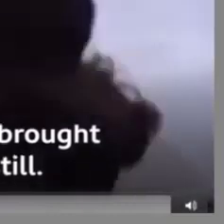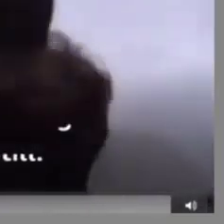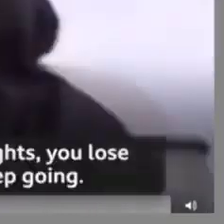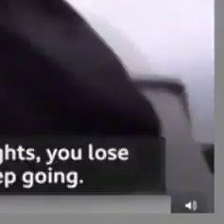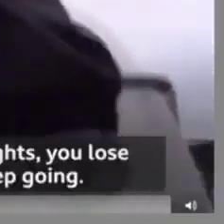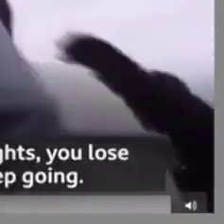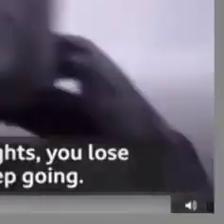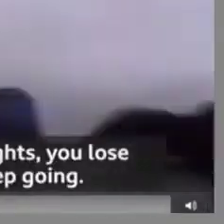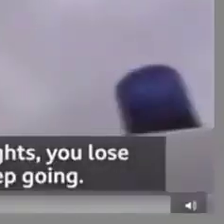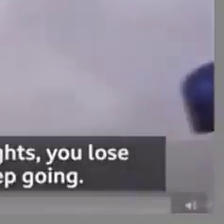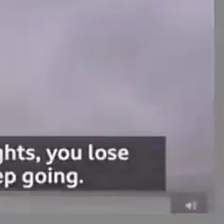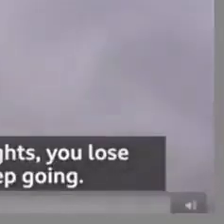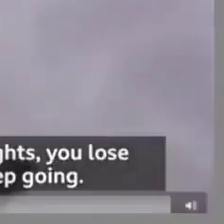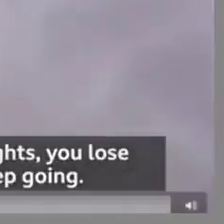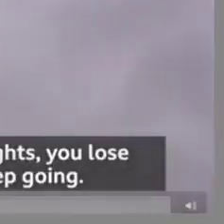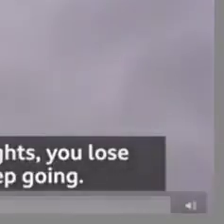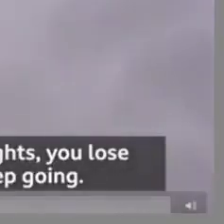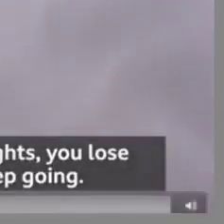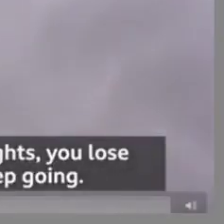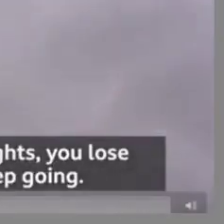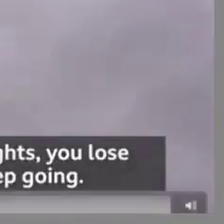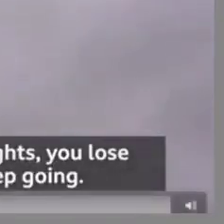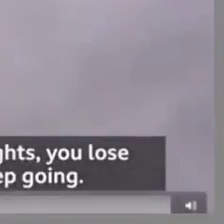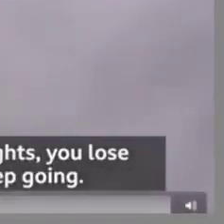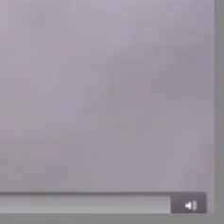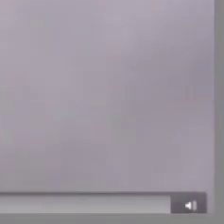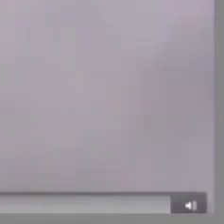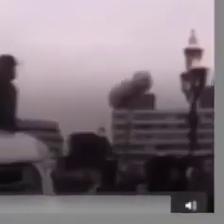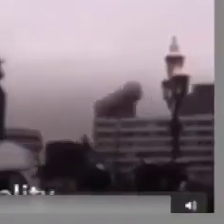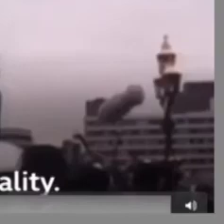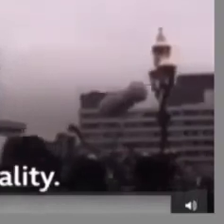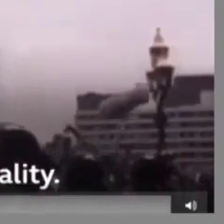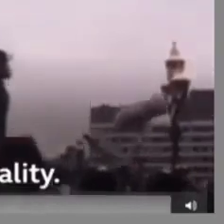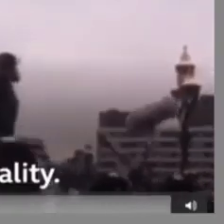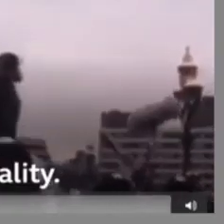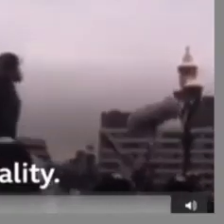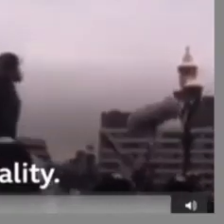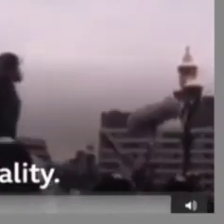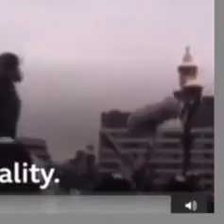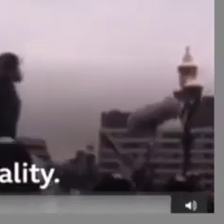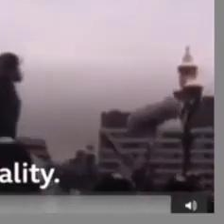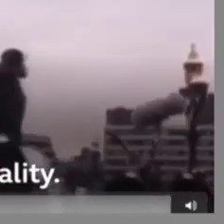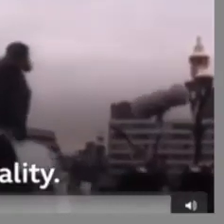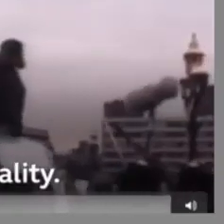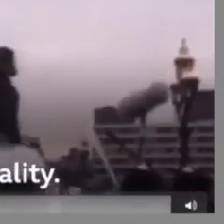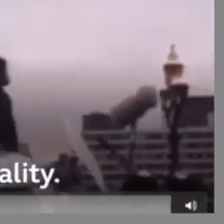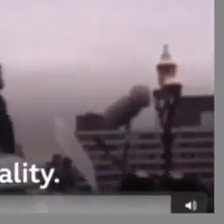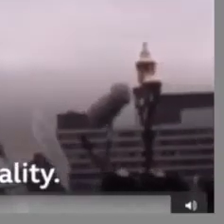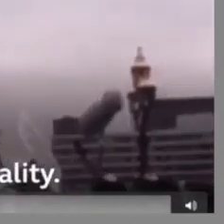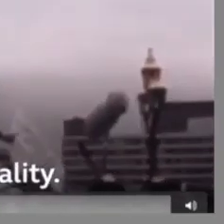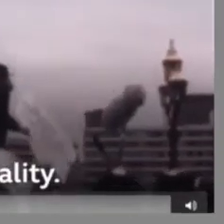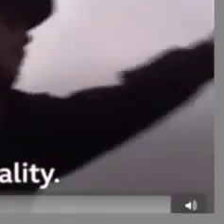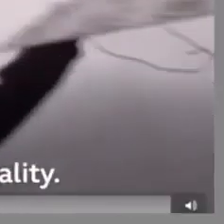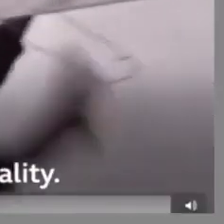Unless you fight for your rights, you lose them. You've got to keep going. Fighting for equality.